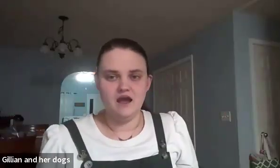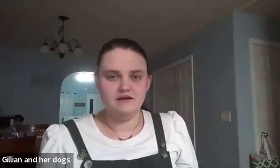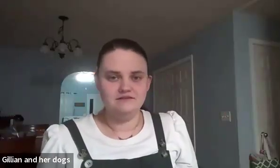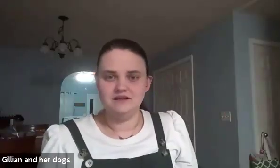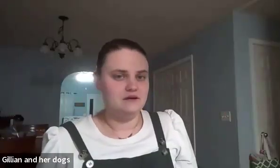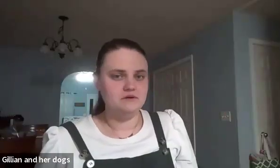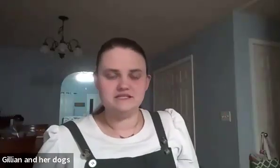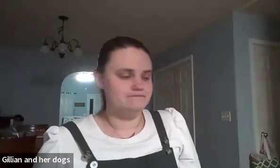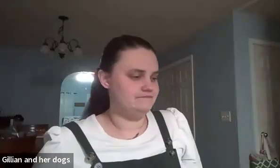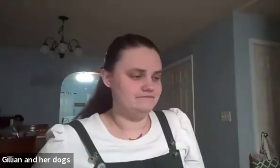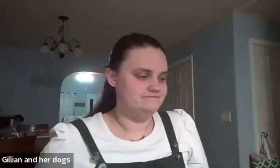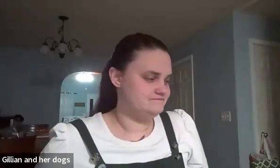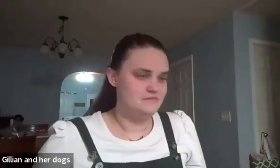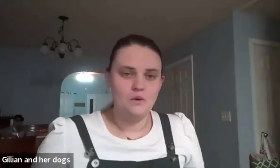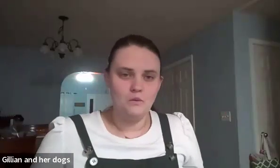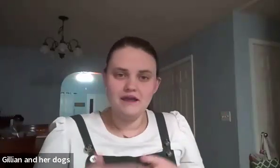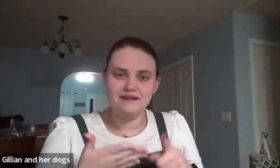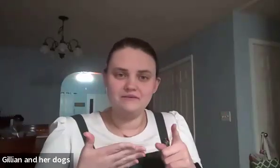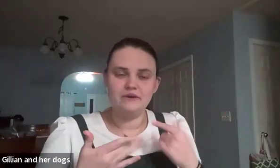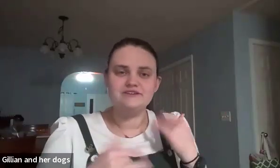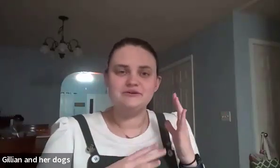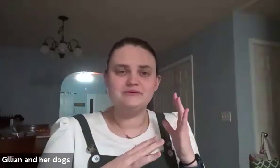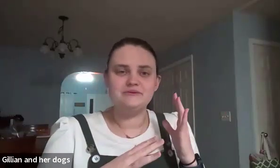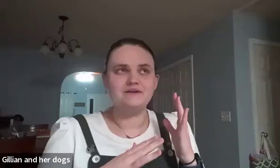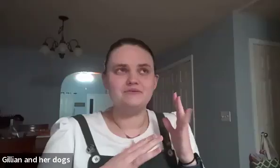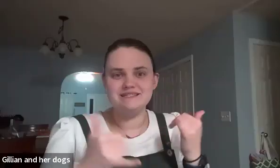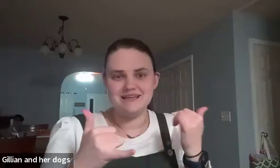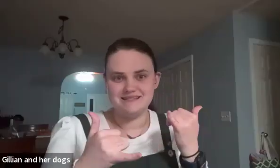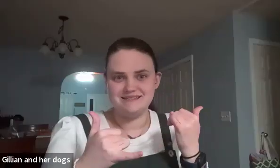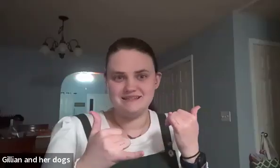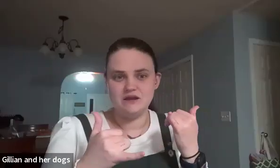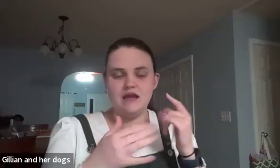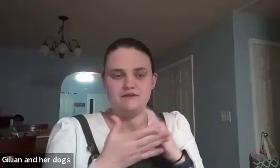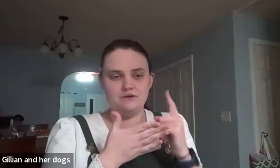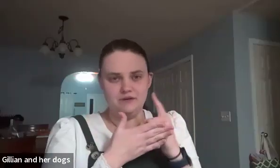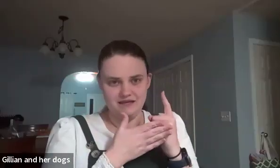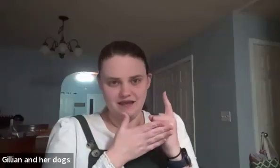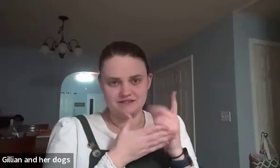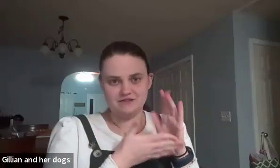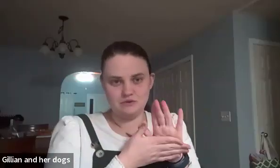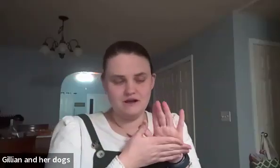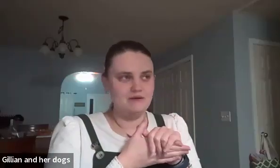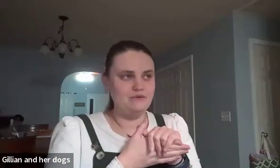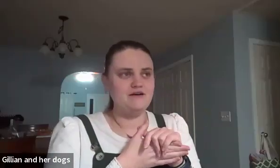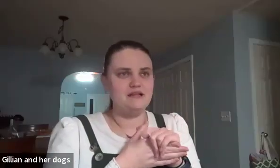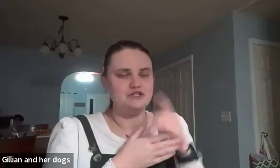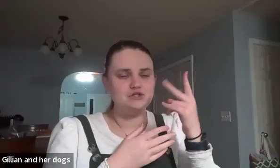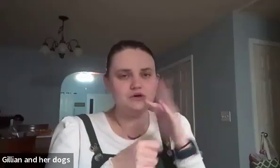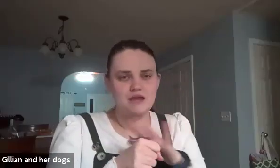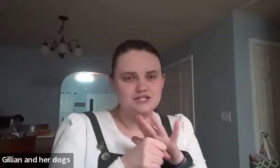Yeah, it was Well, and we do recess every week at school, and we have like two locations,